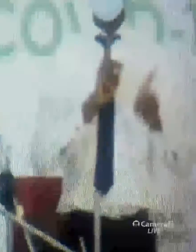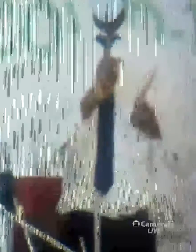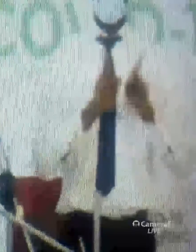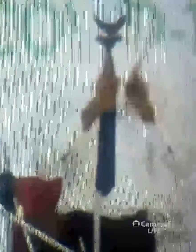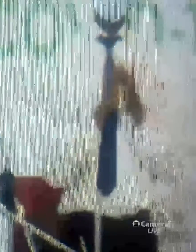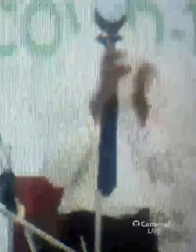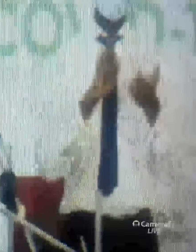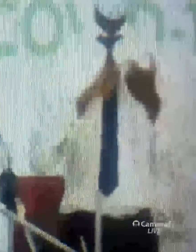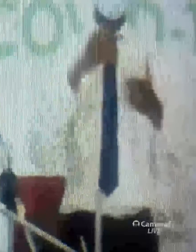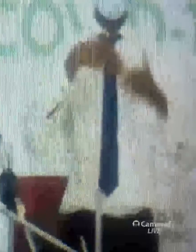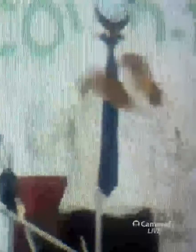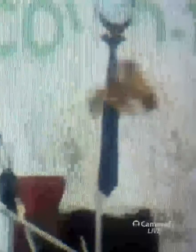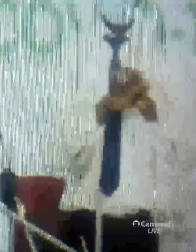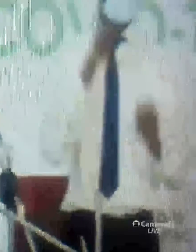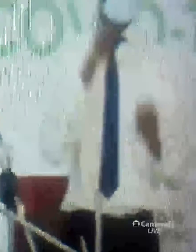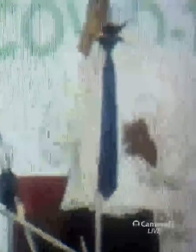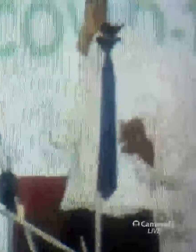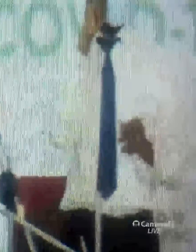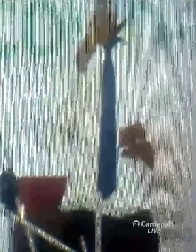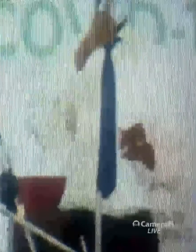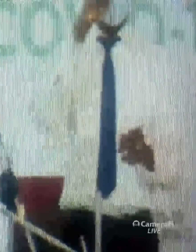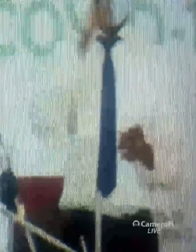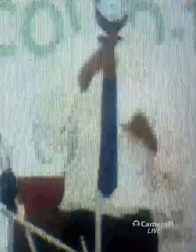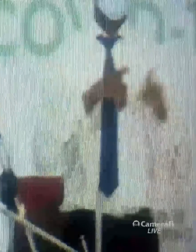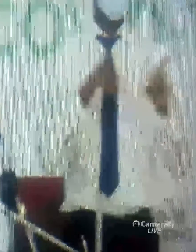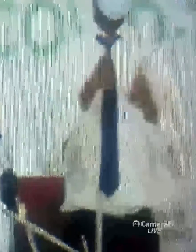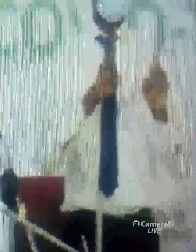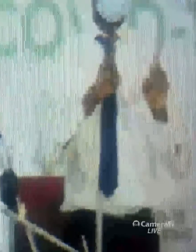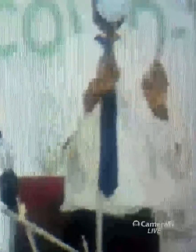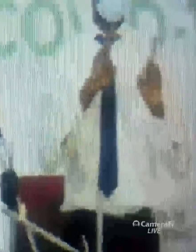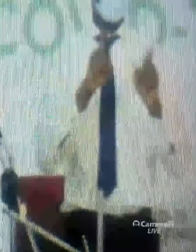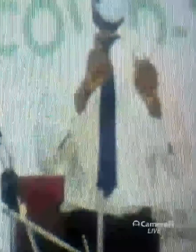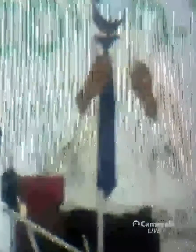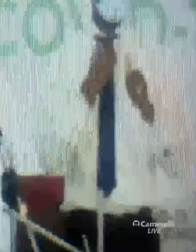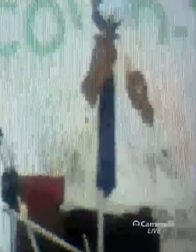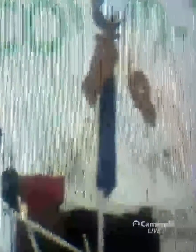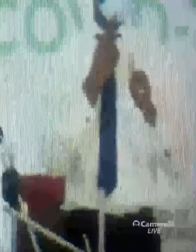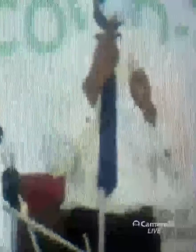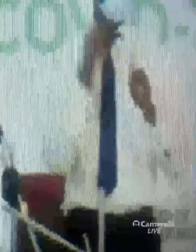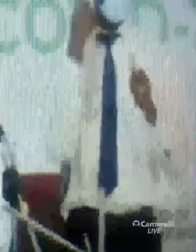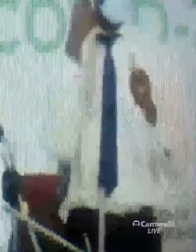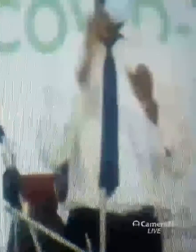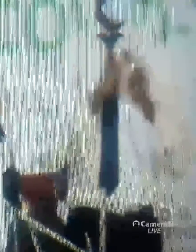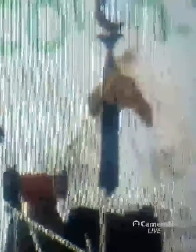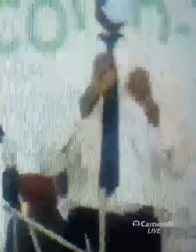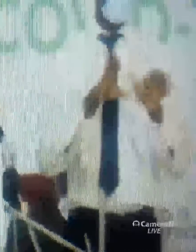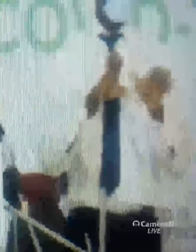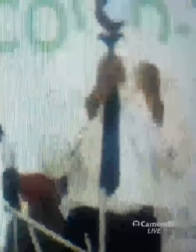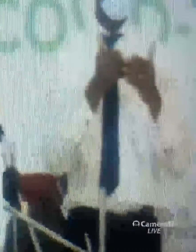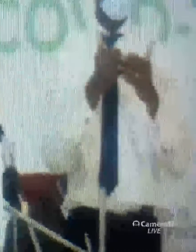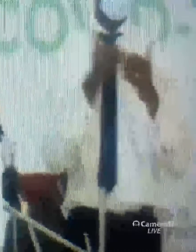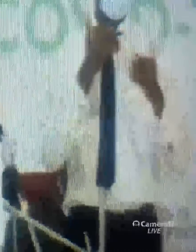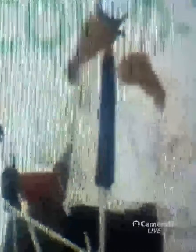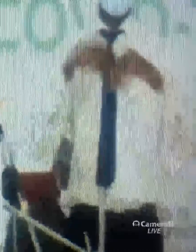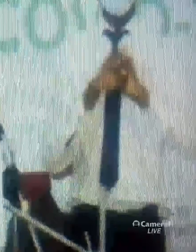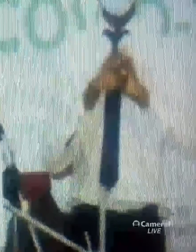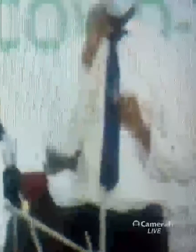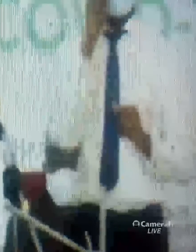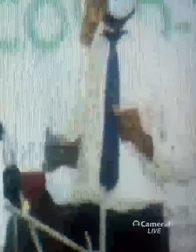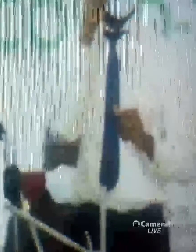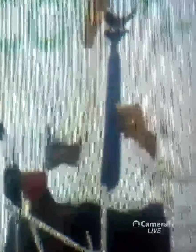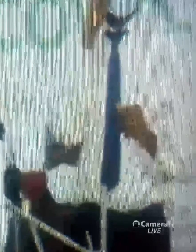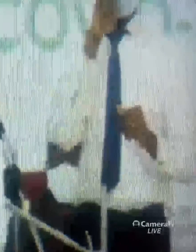Nigeria do a test for COVID-19 and have to be PCR negative